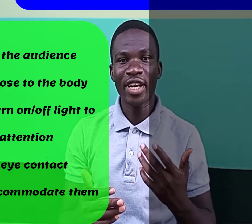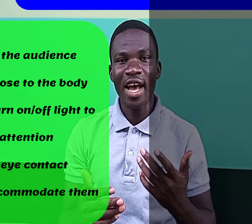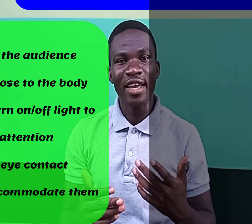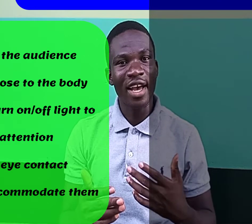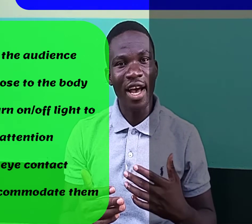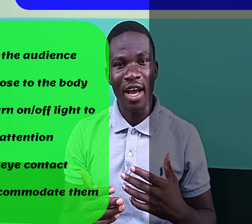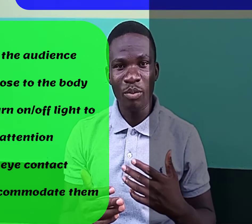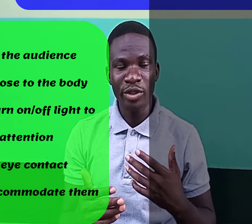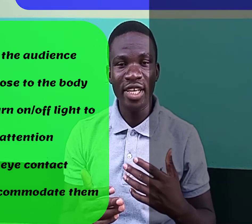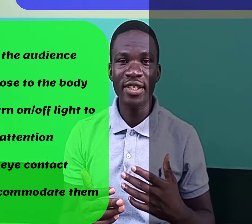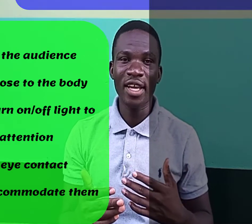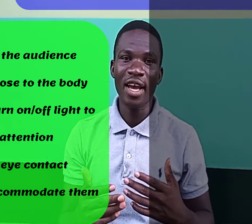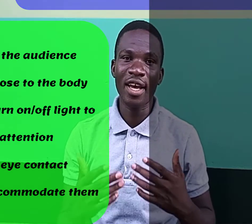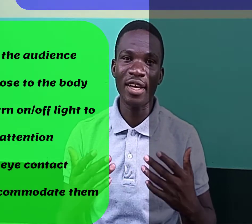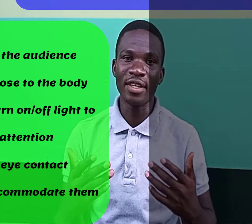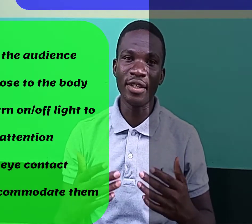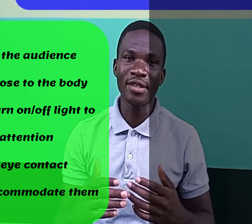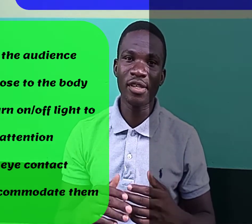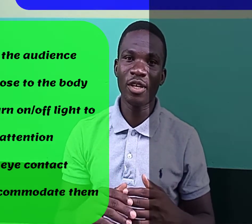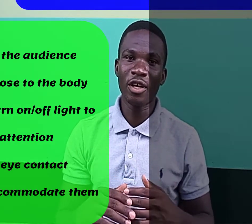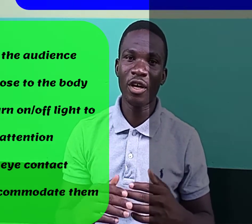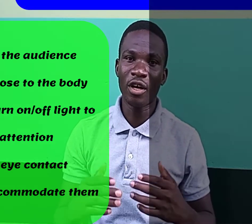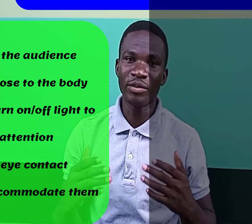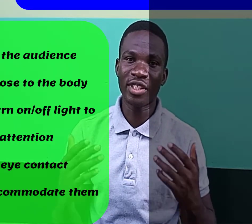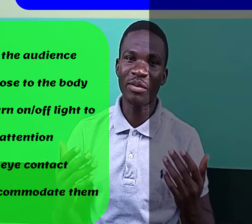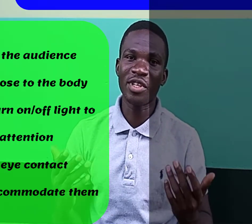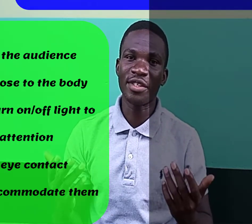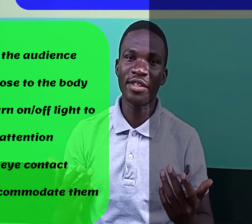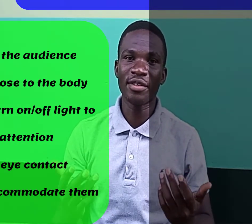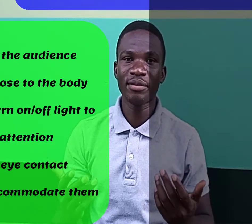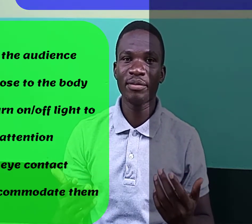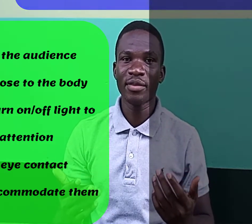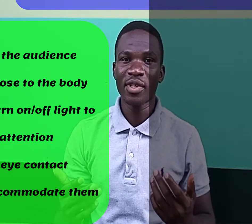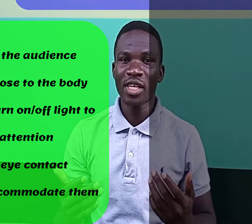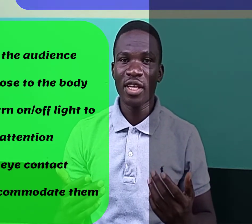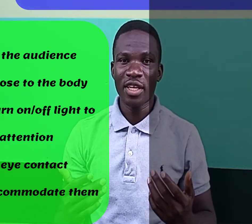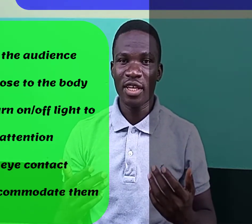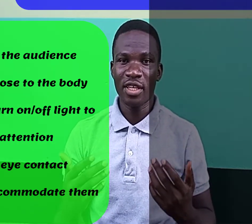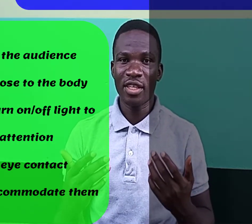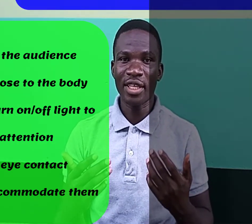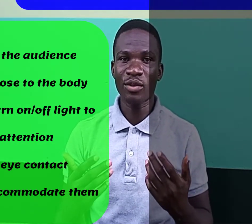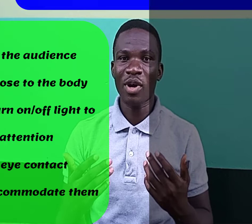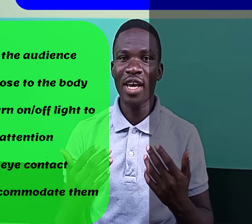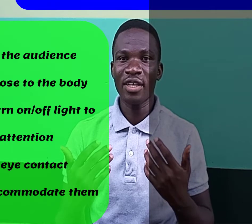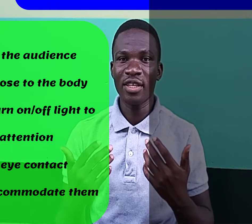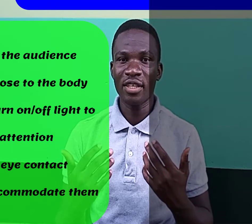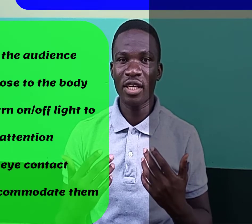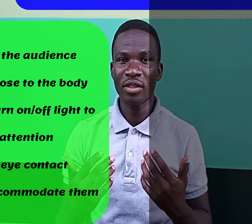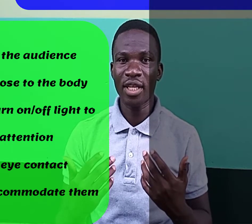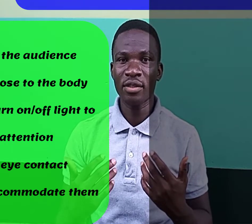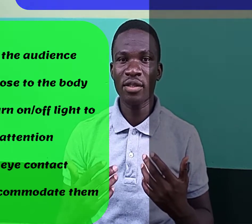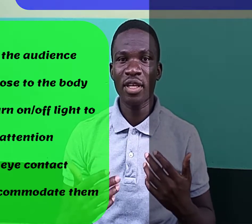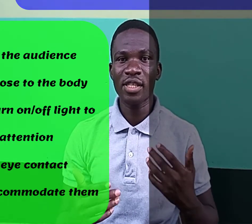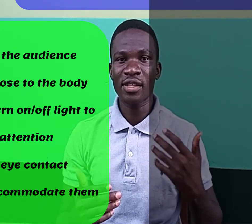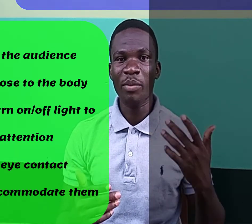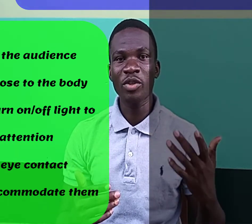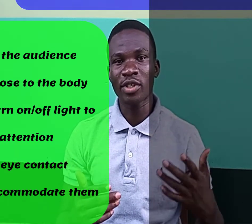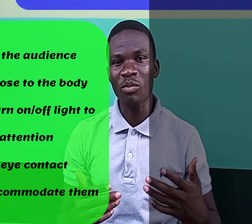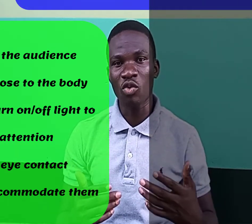I, are potential candidates of disability. That is why, now that has happened to